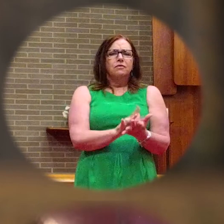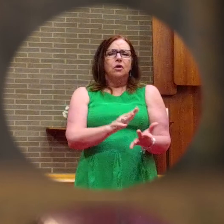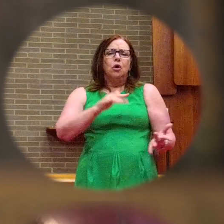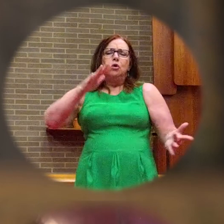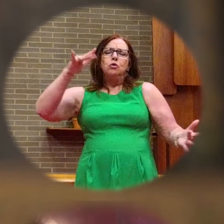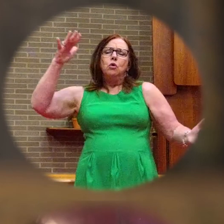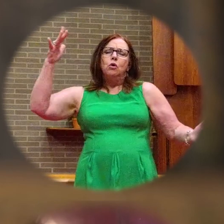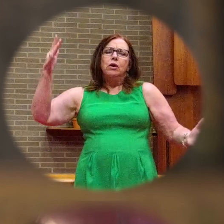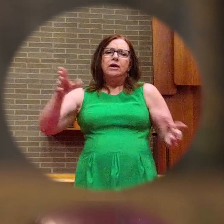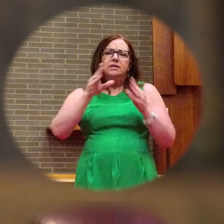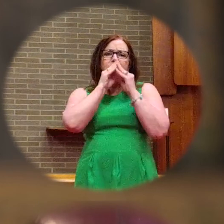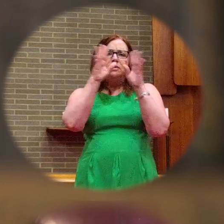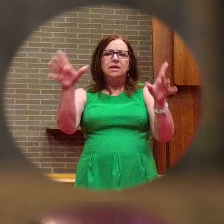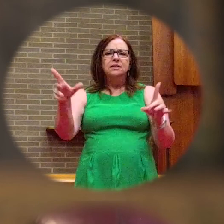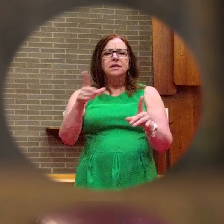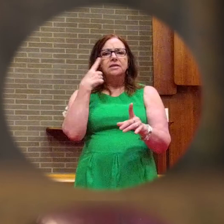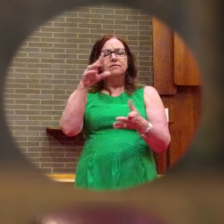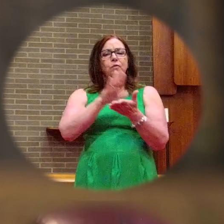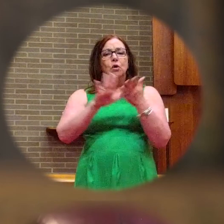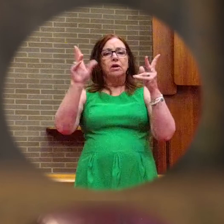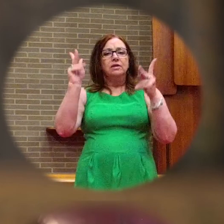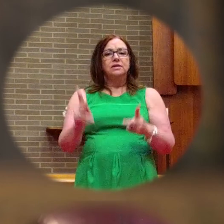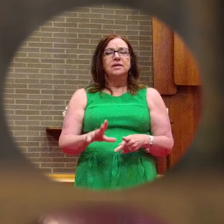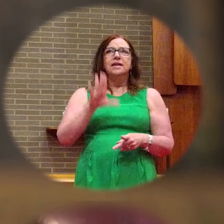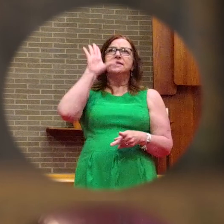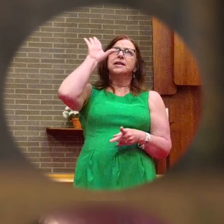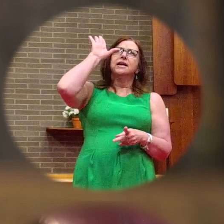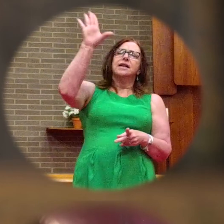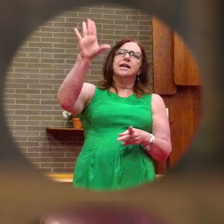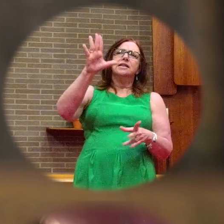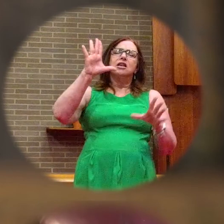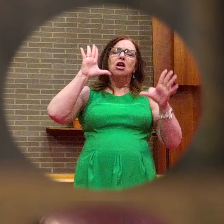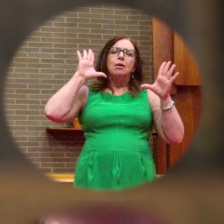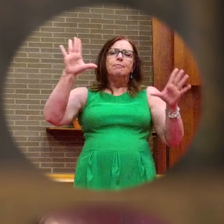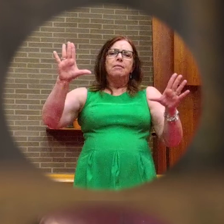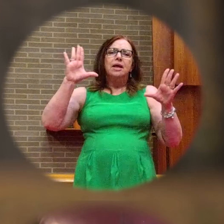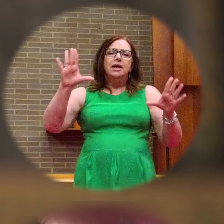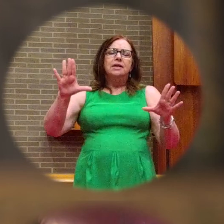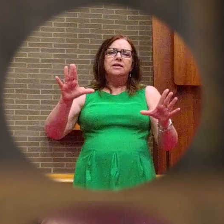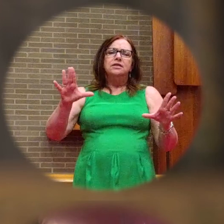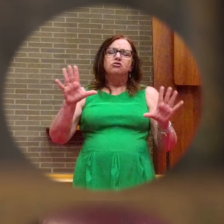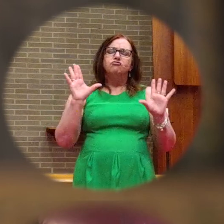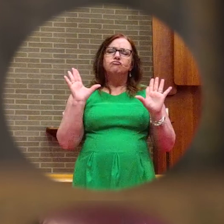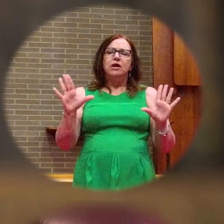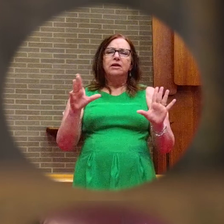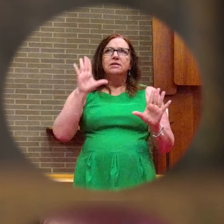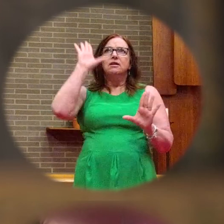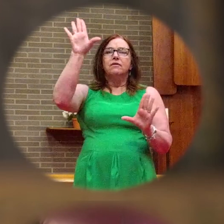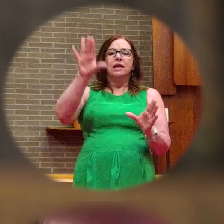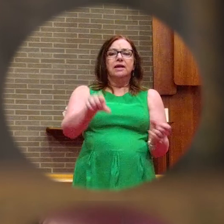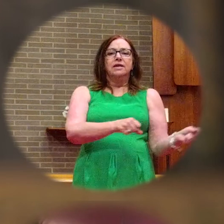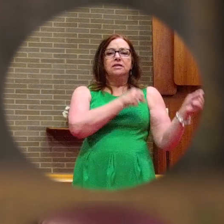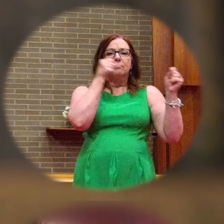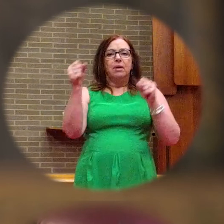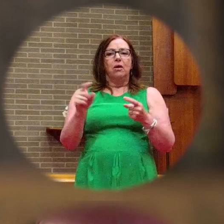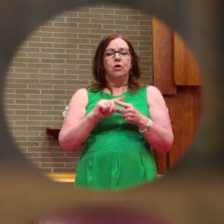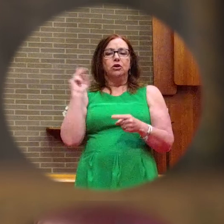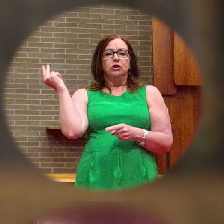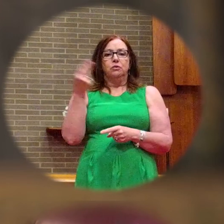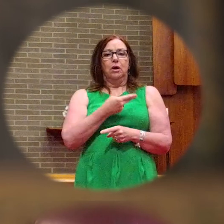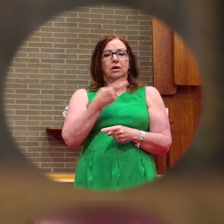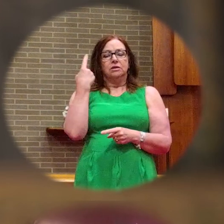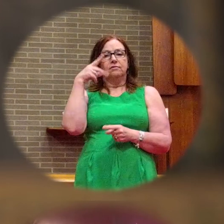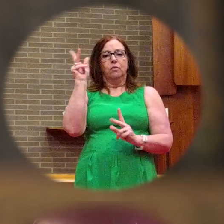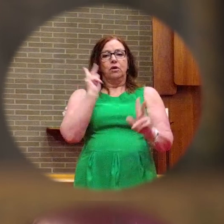his glorious inheritance in the saints, and what is his immeasurable greatness of his power toward us who